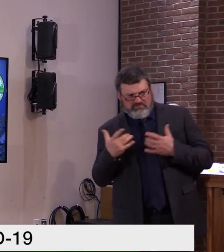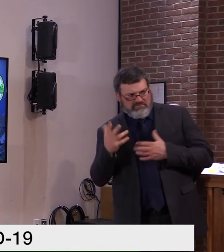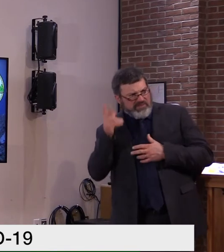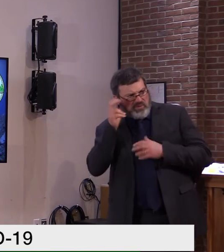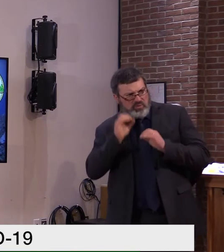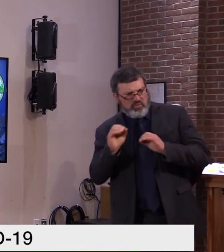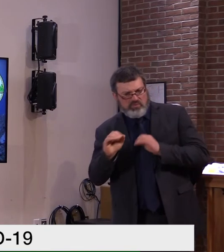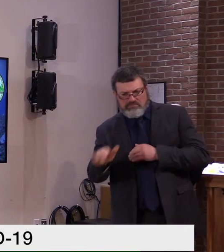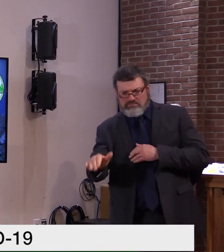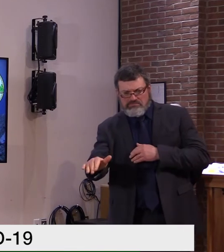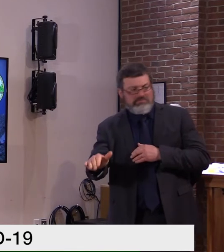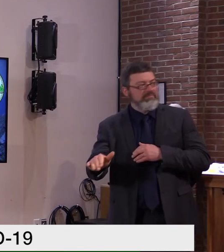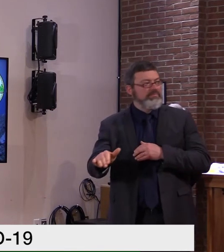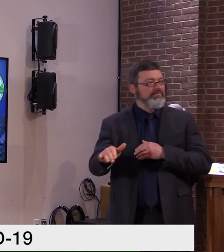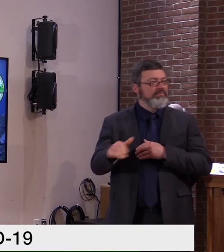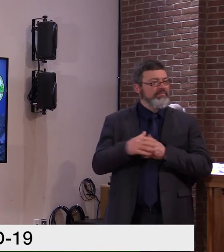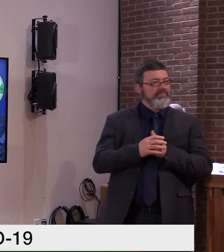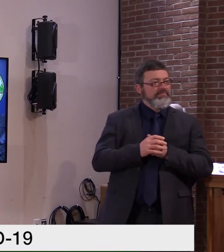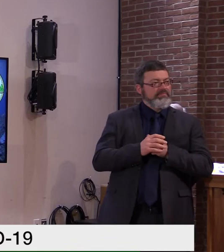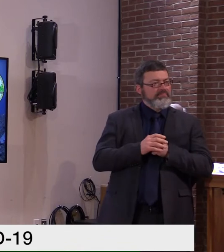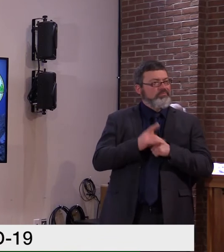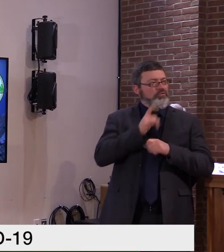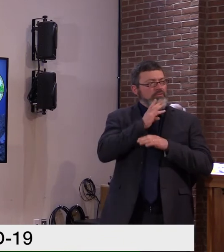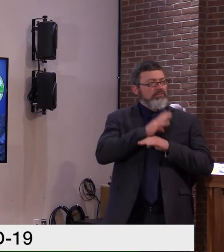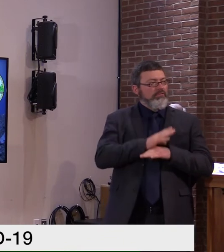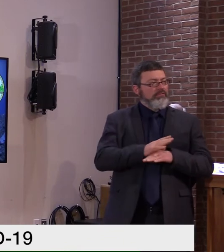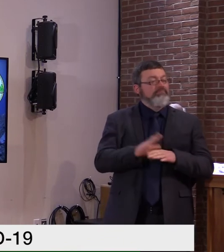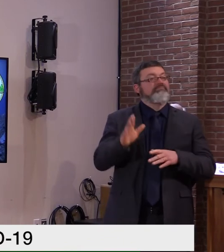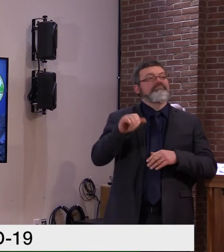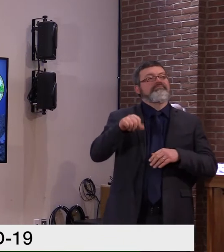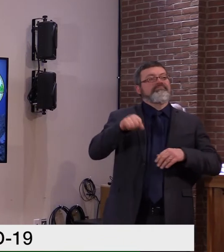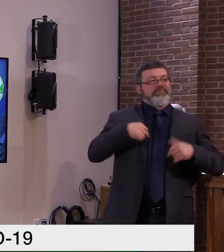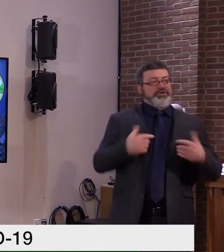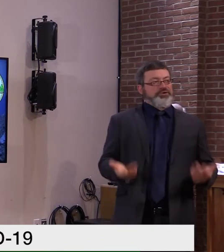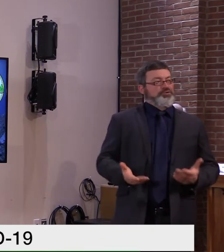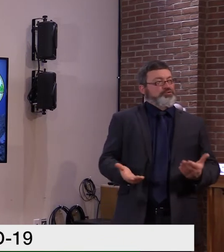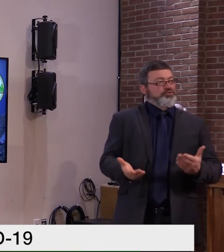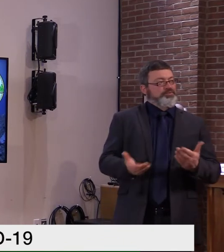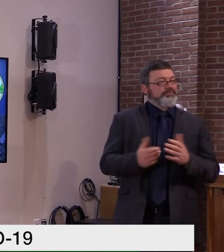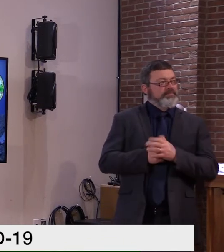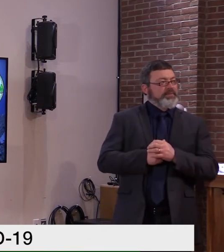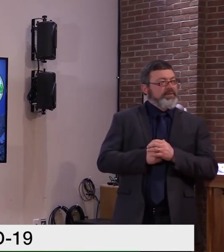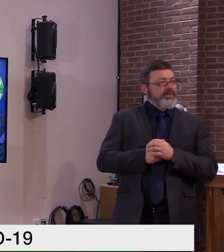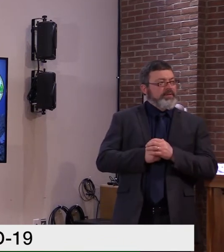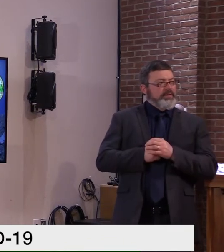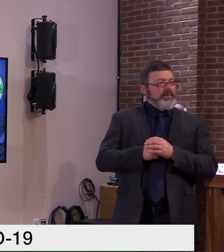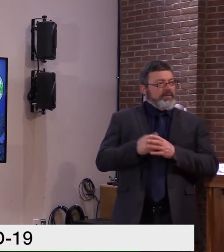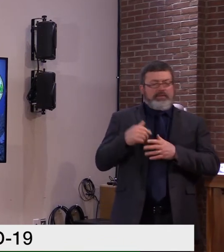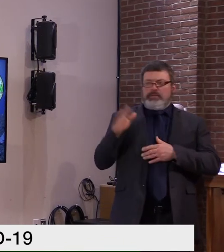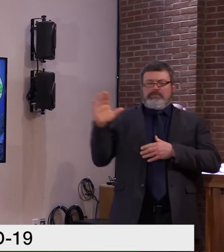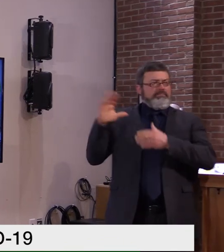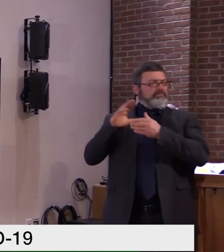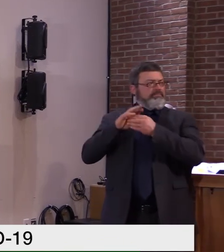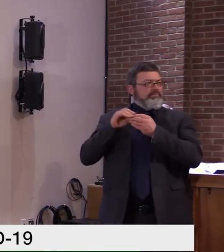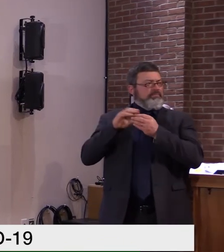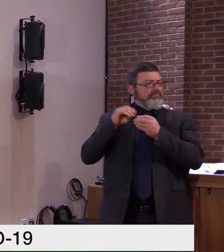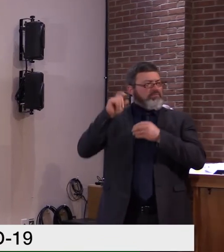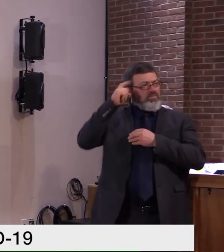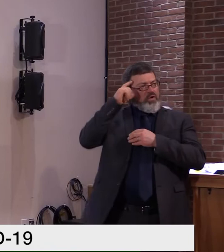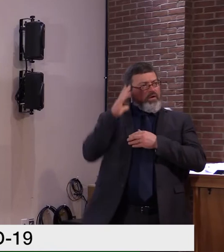I understand that the lowering case numbers are a little preliminary, especially